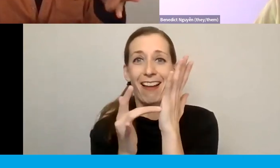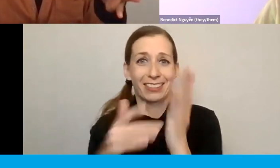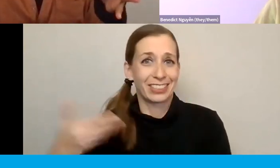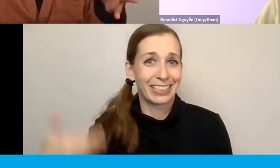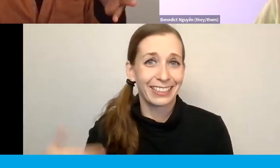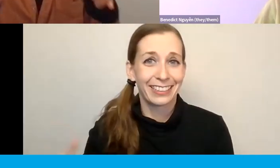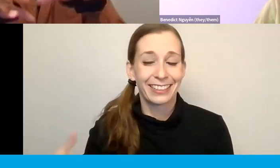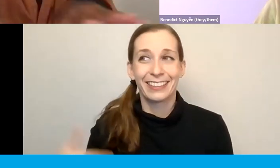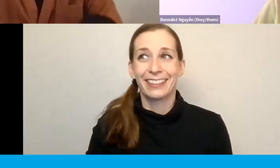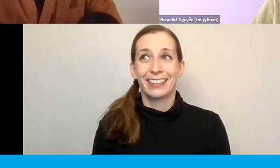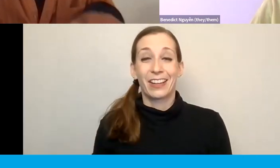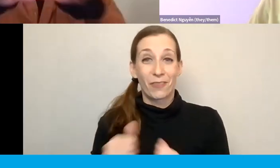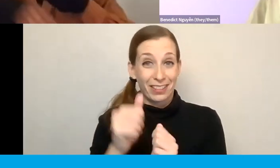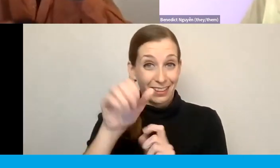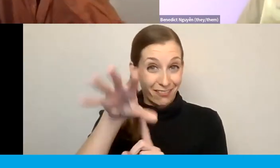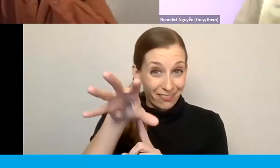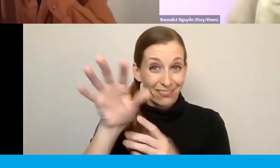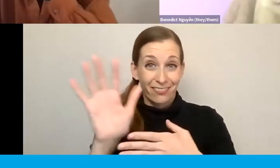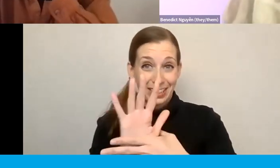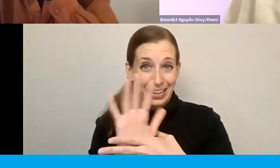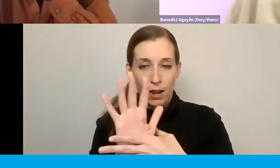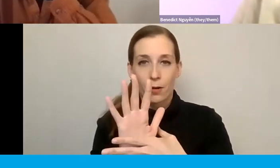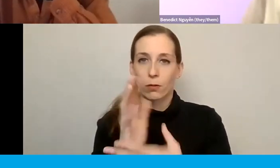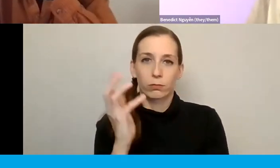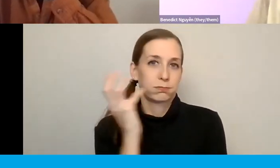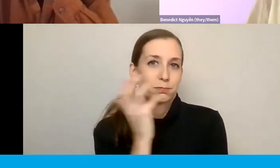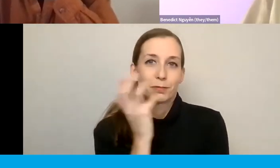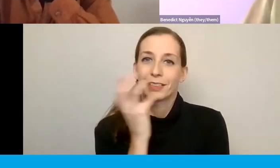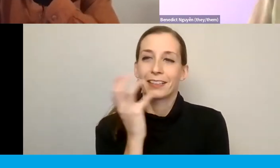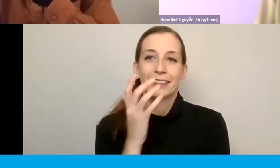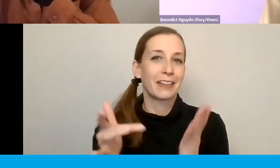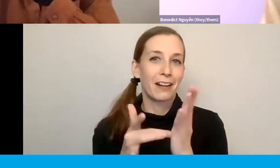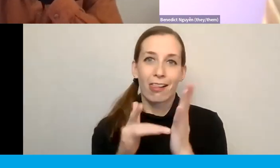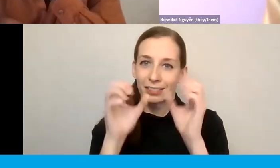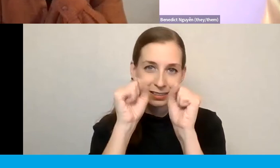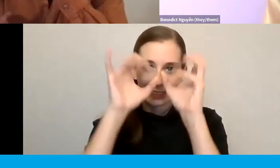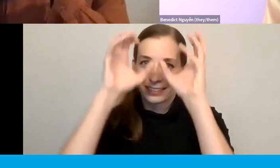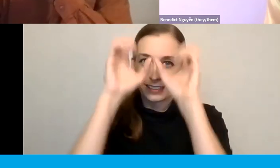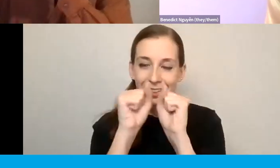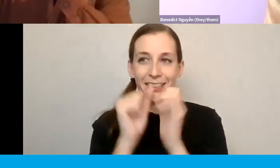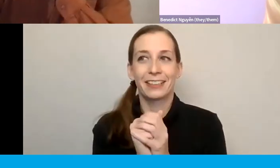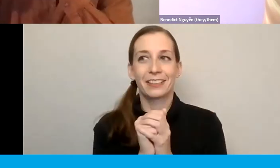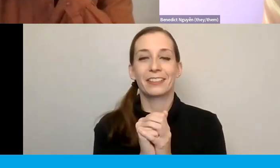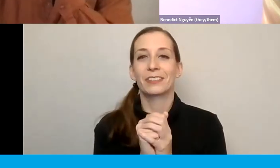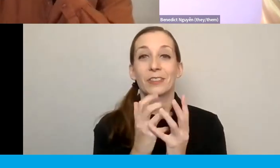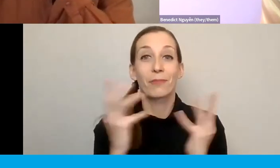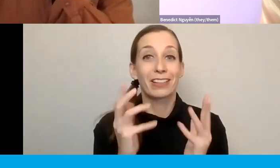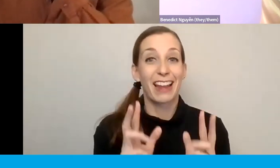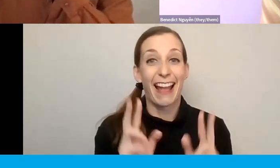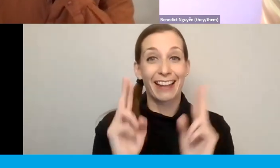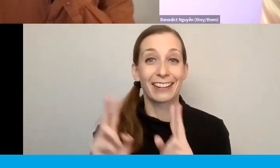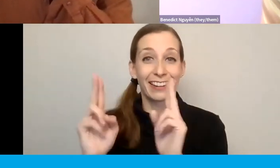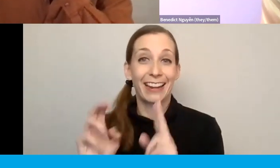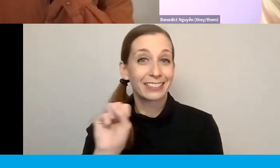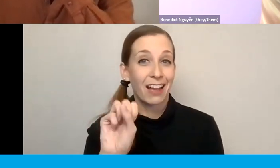video and some of the editing softwares that exist. And I was weary of getting too sort of like caught up